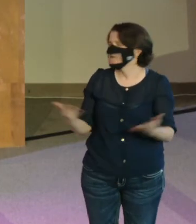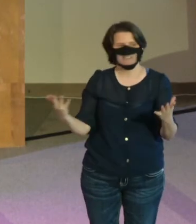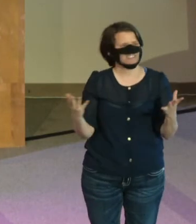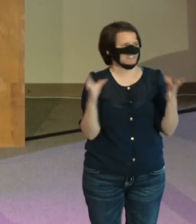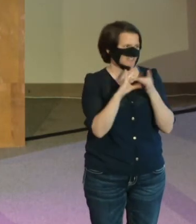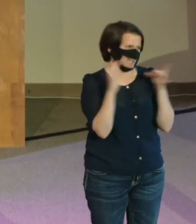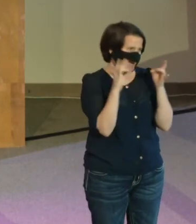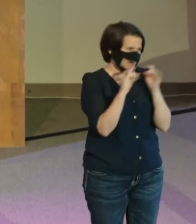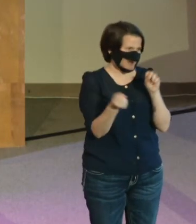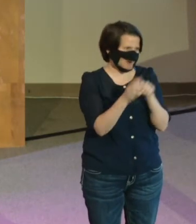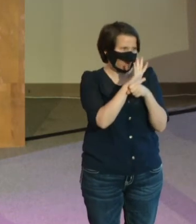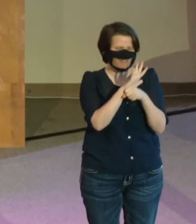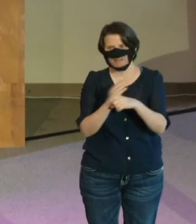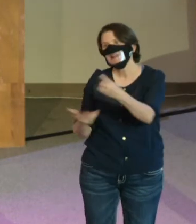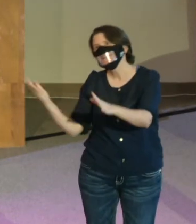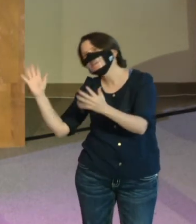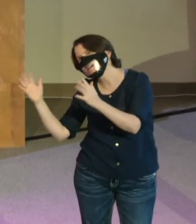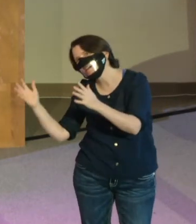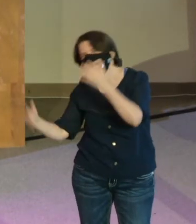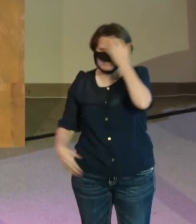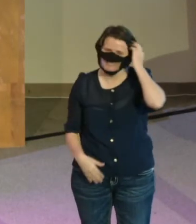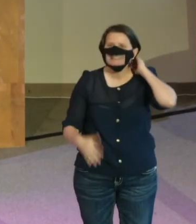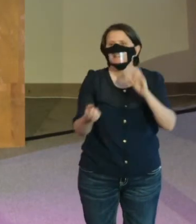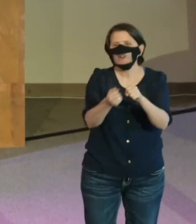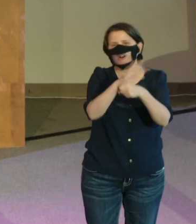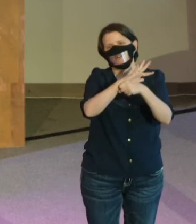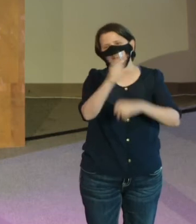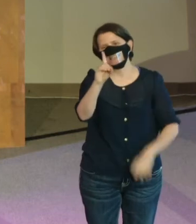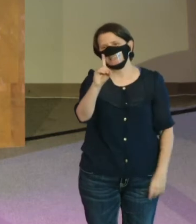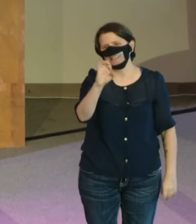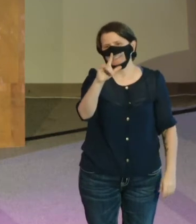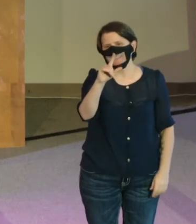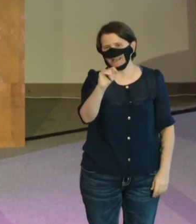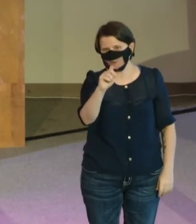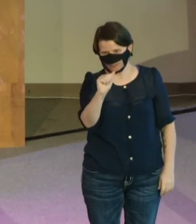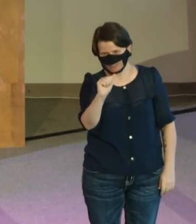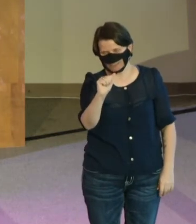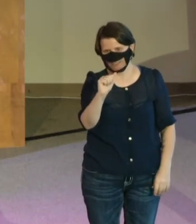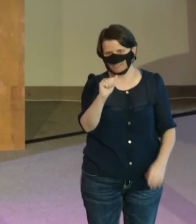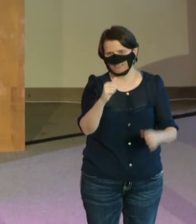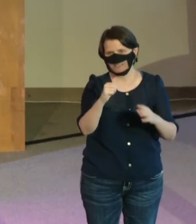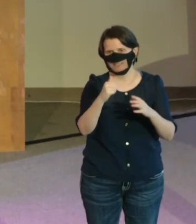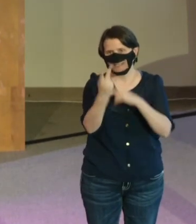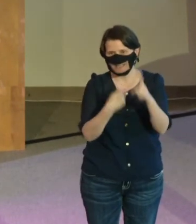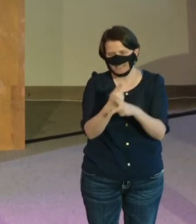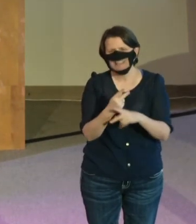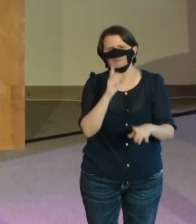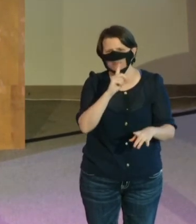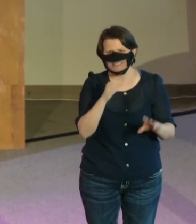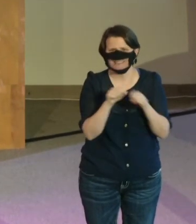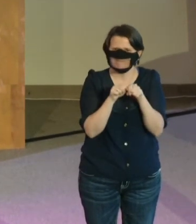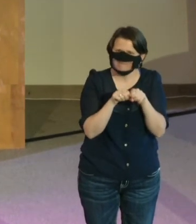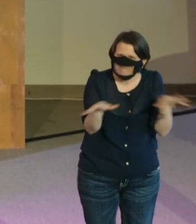COVID. COVID-19, Delta variant. really virulent, and